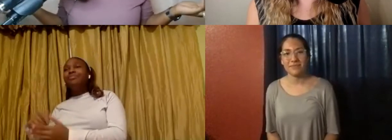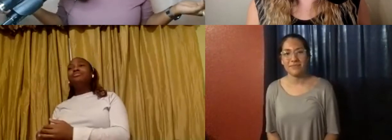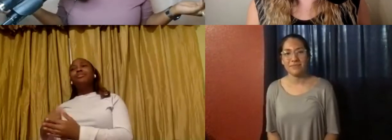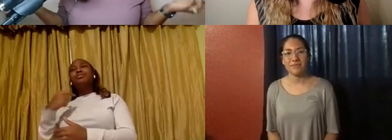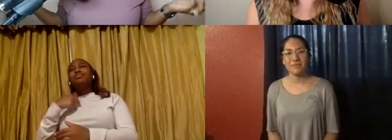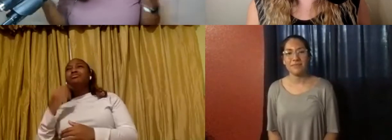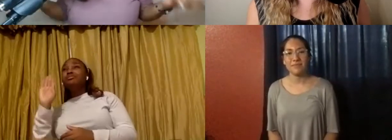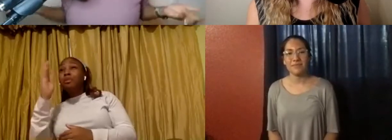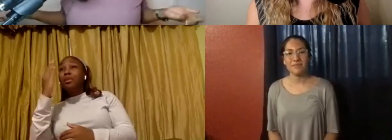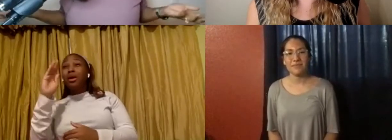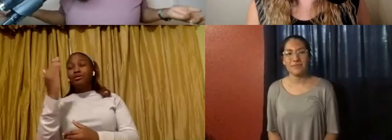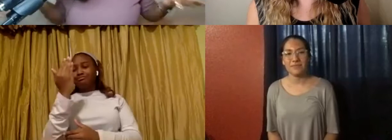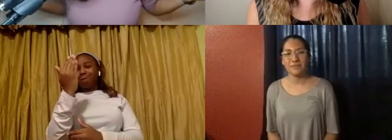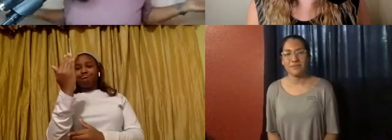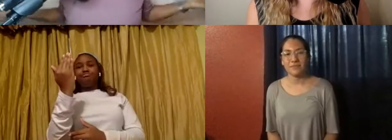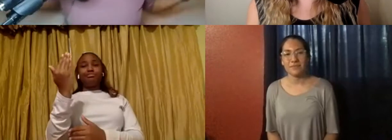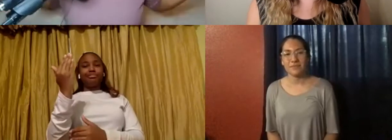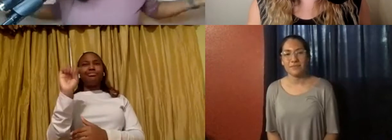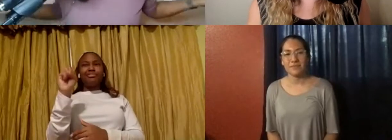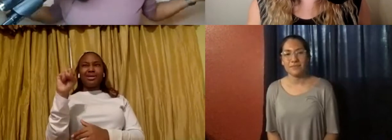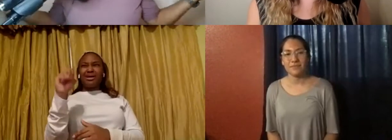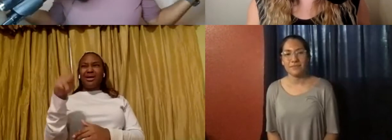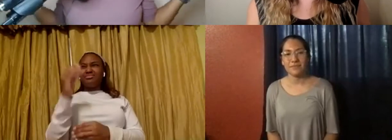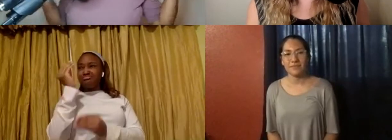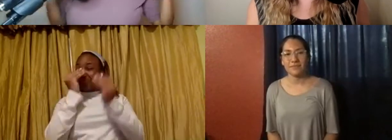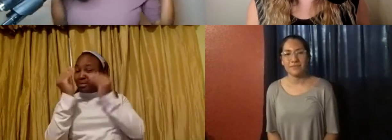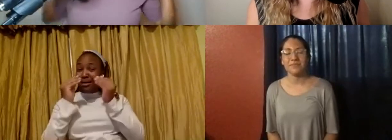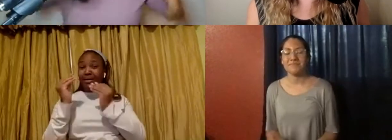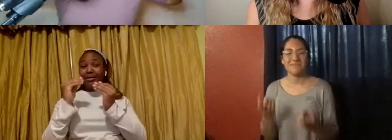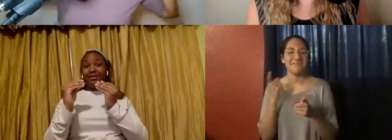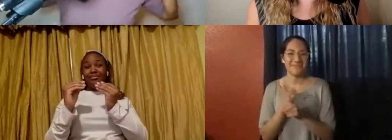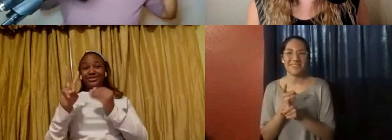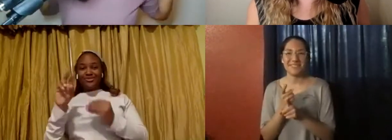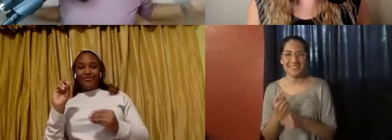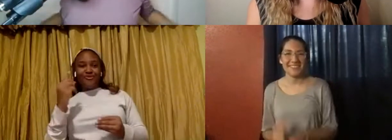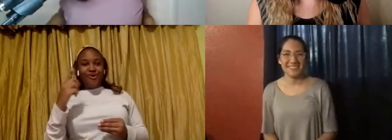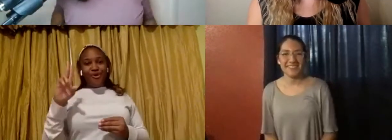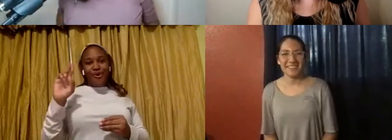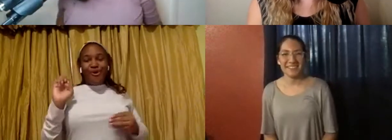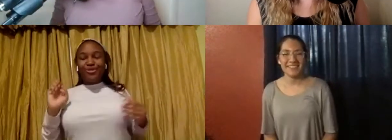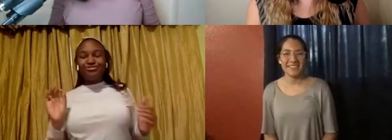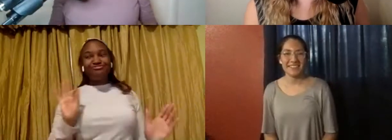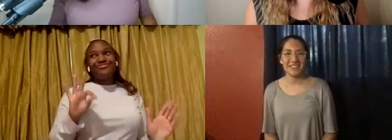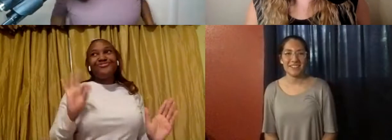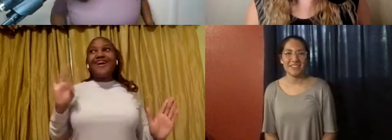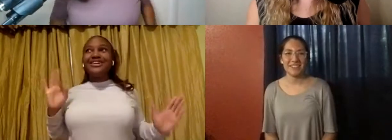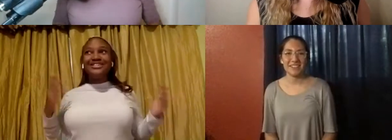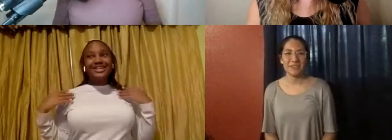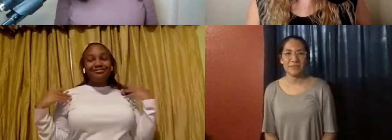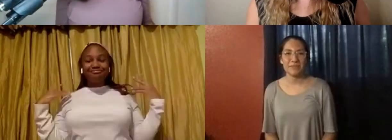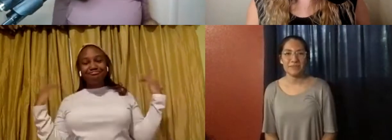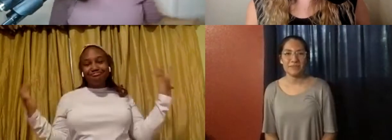like, yeah, this is makeup. Like, what do you expect? Right. I don't know. This is Vogue. This is fashion. Like, I don't know what you want from me. And